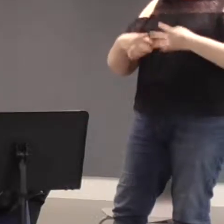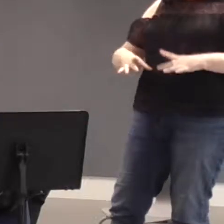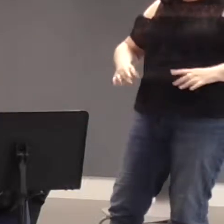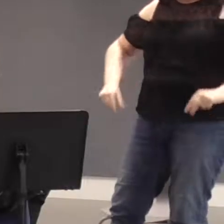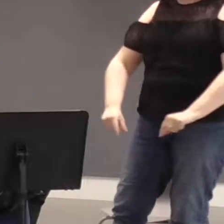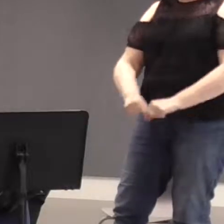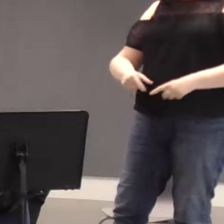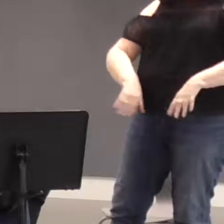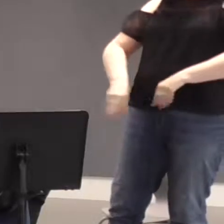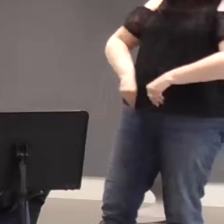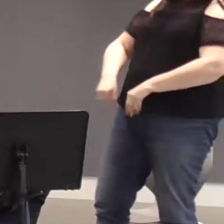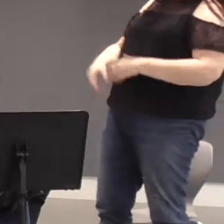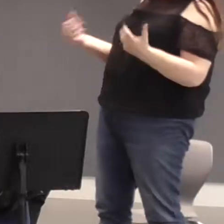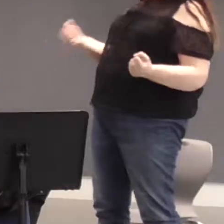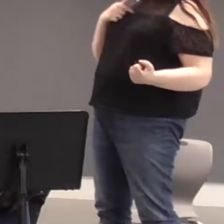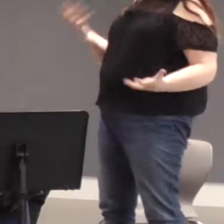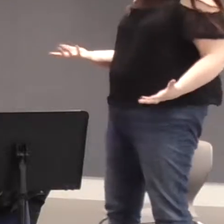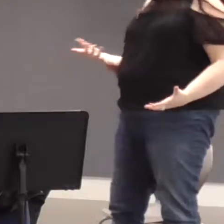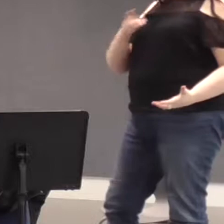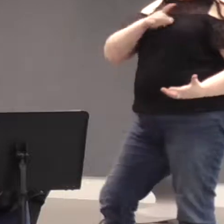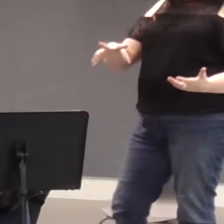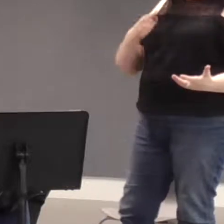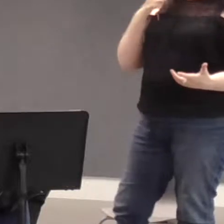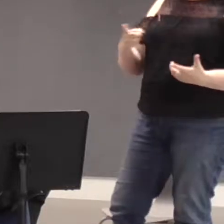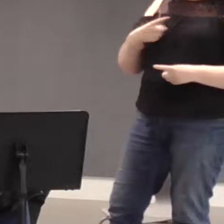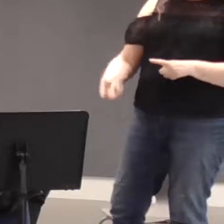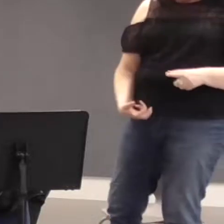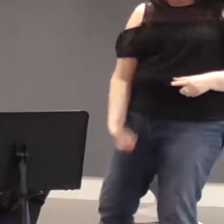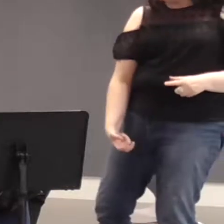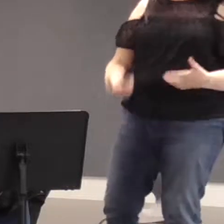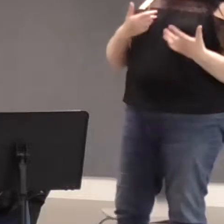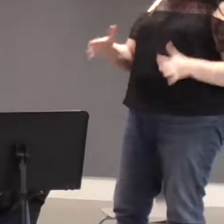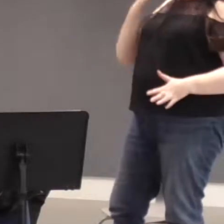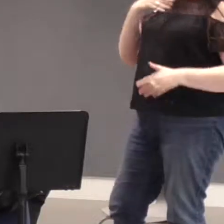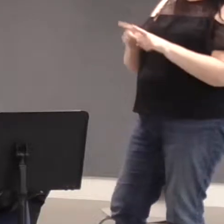yeah. Flemmy just came, Moose, and Macossi.